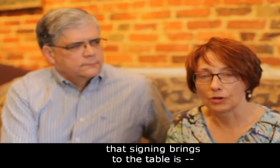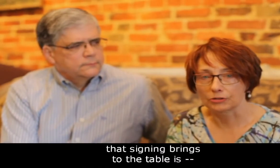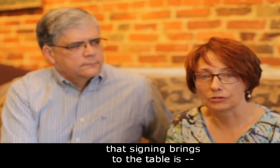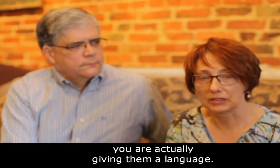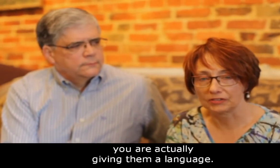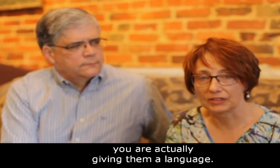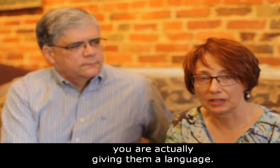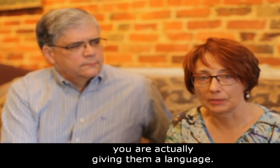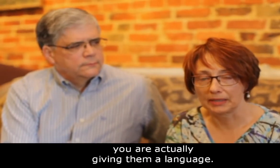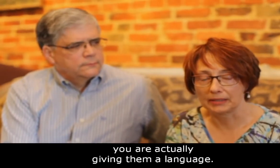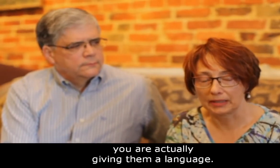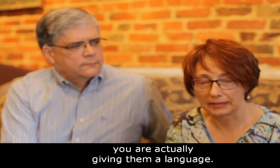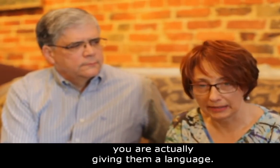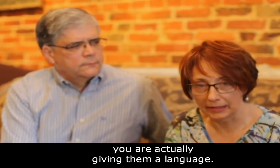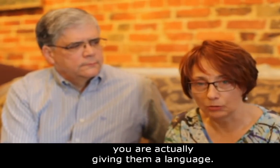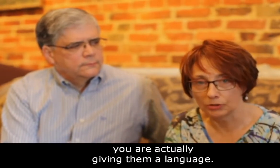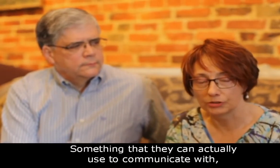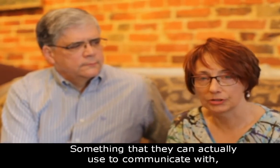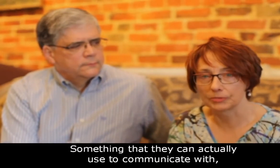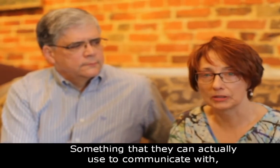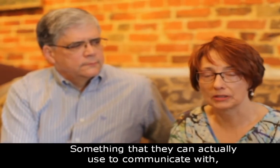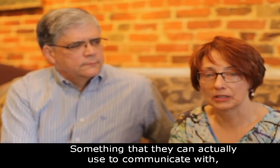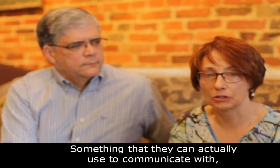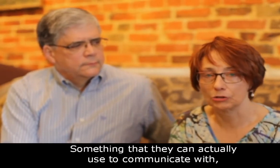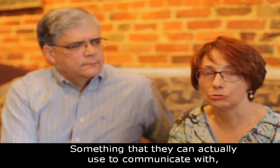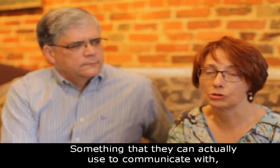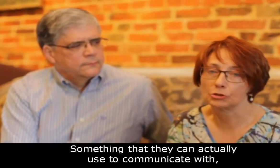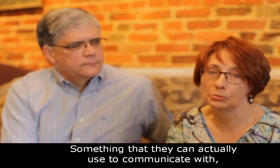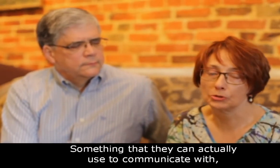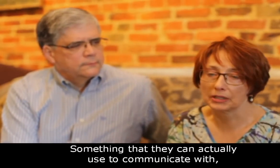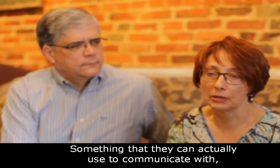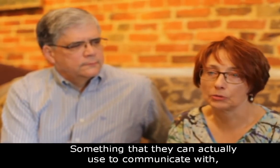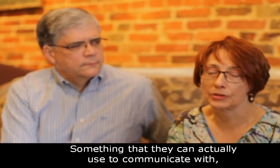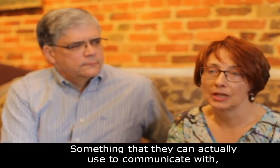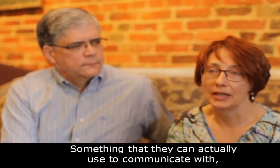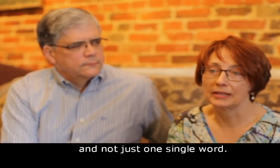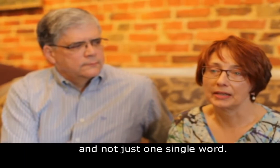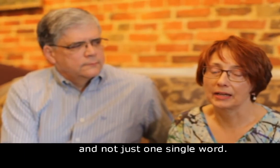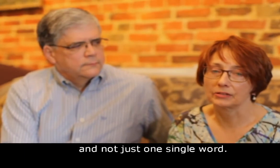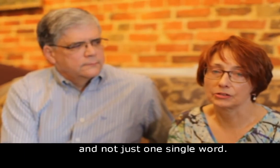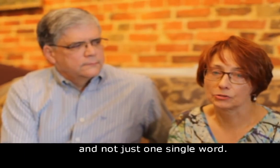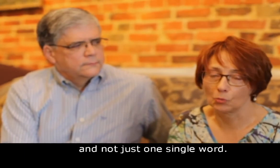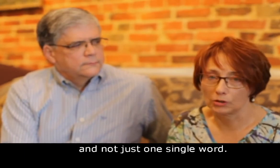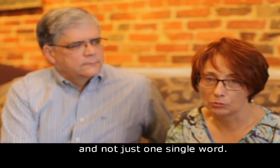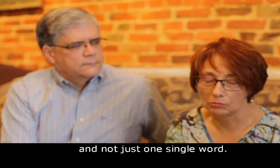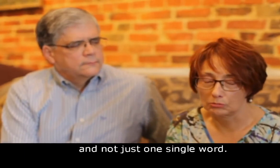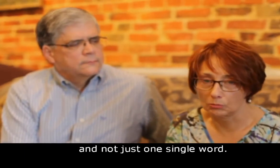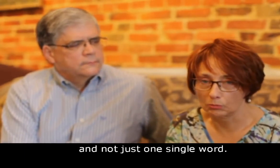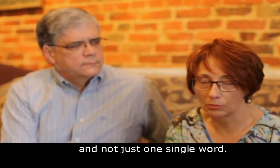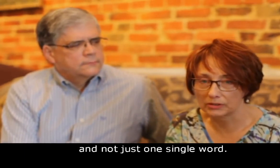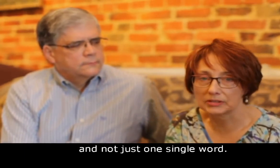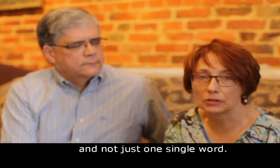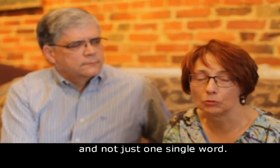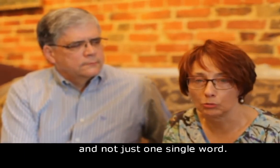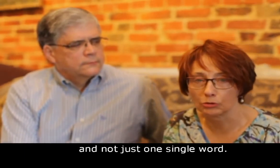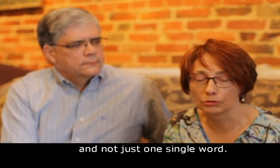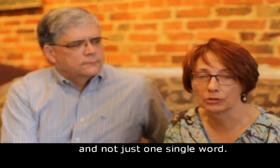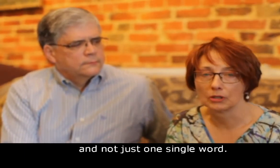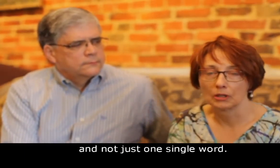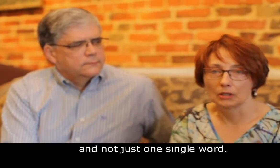actually giving them a language, something that they can use to communicate with, and not just one single word.